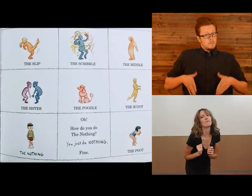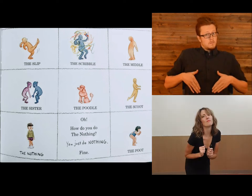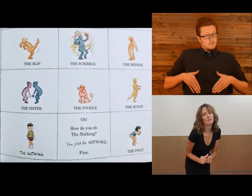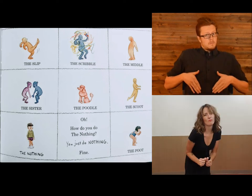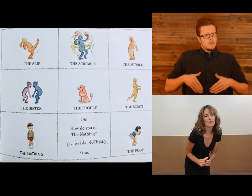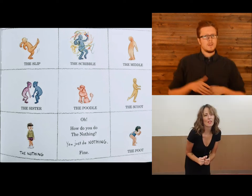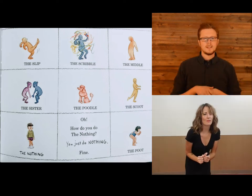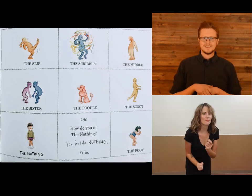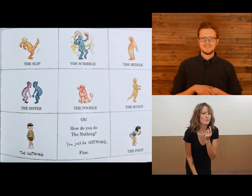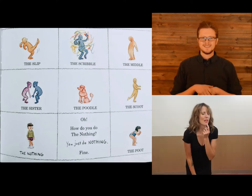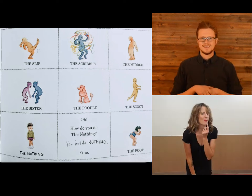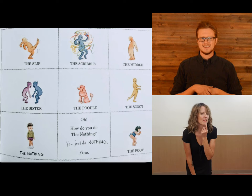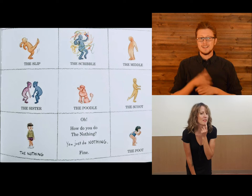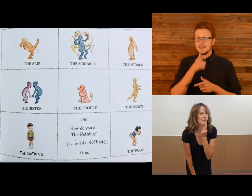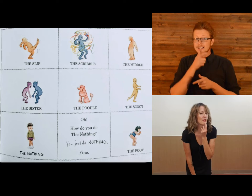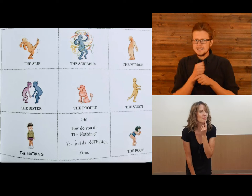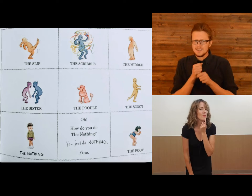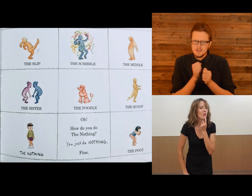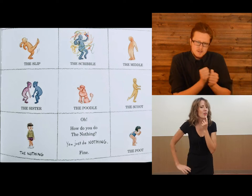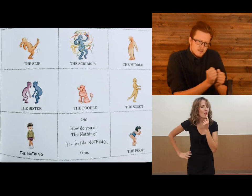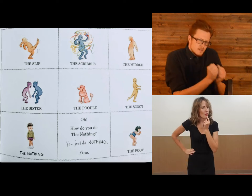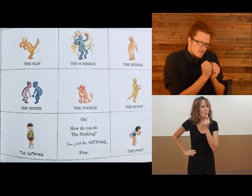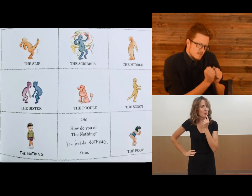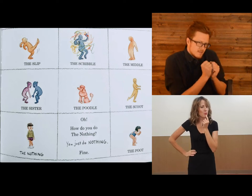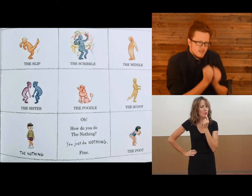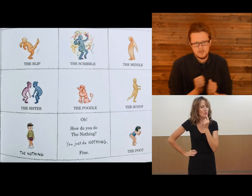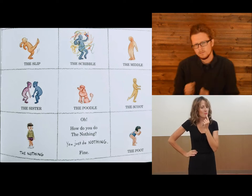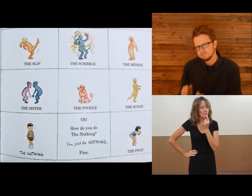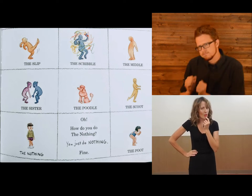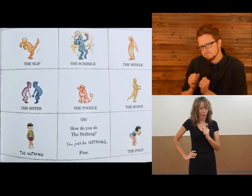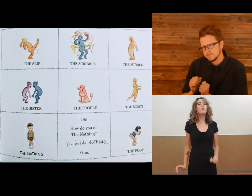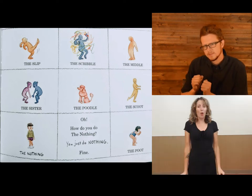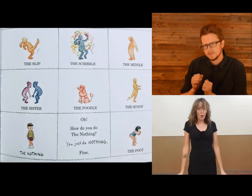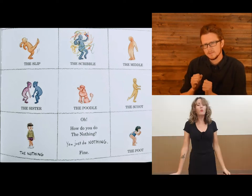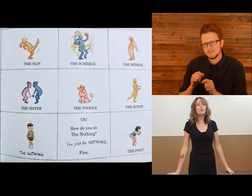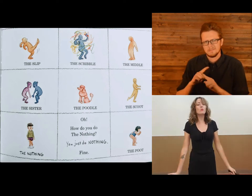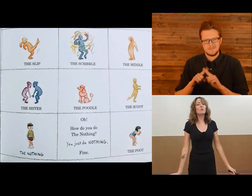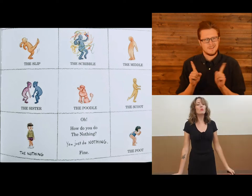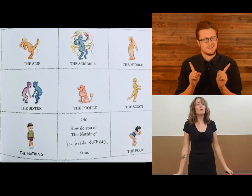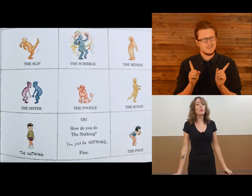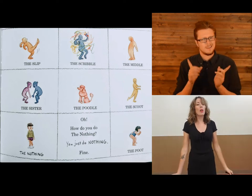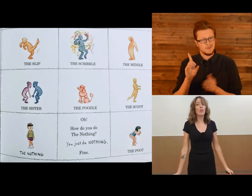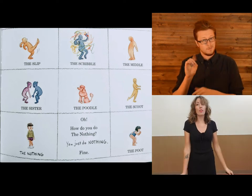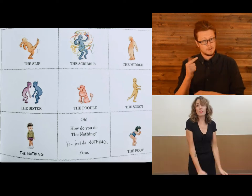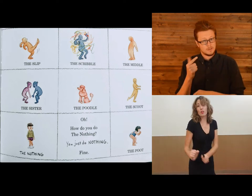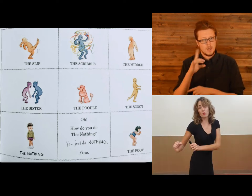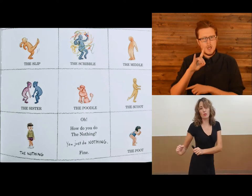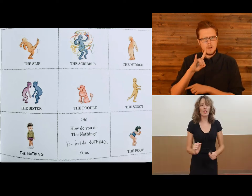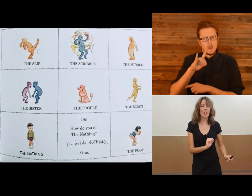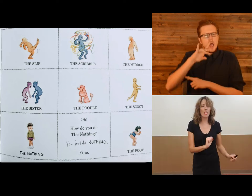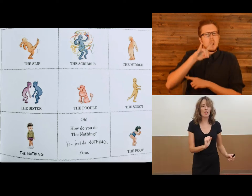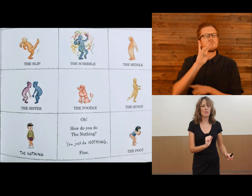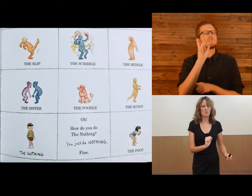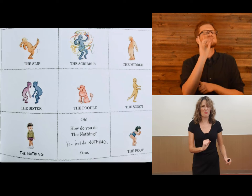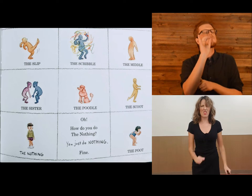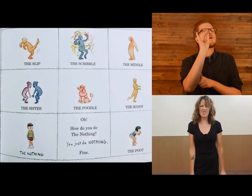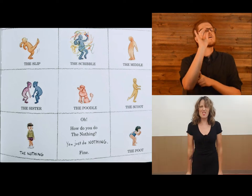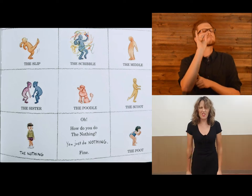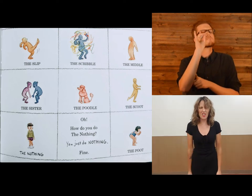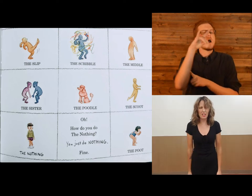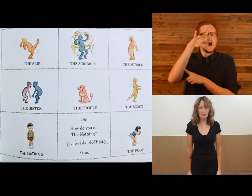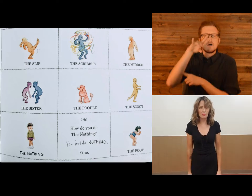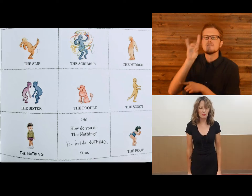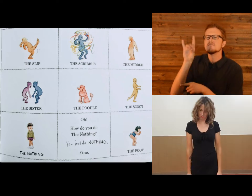sister. That one's different. The poodle. Oh, the scoot.